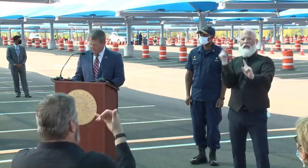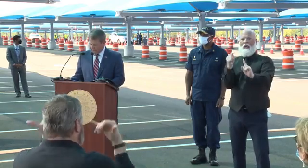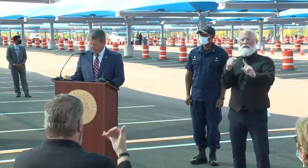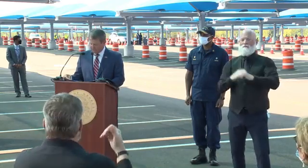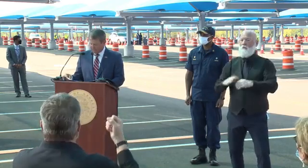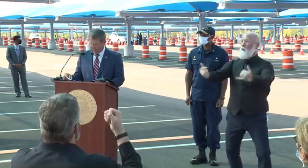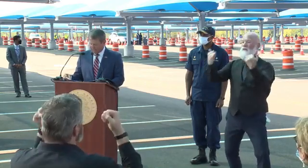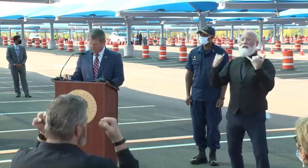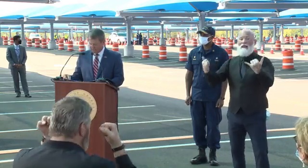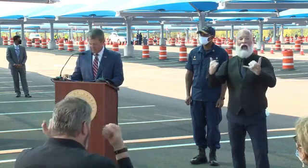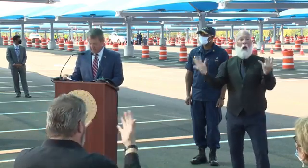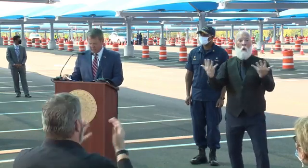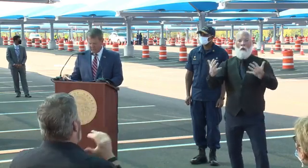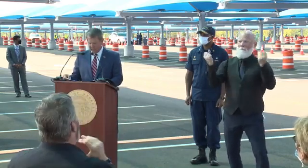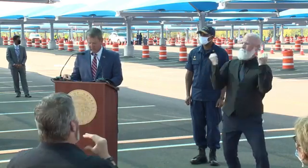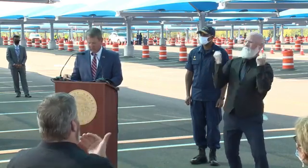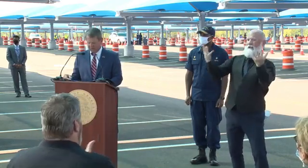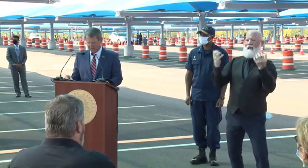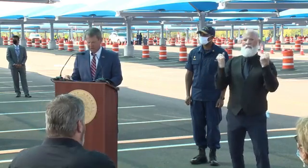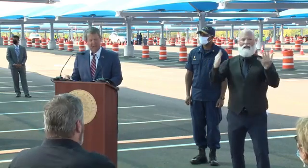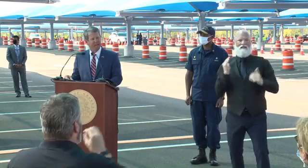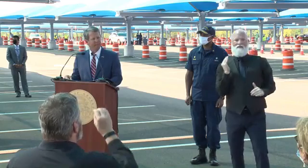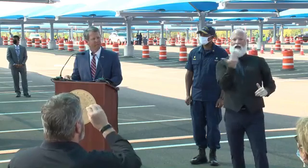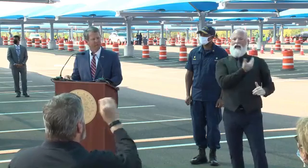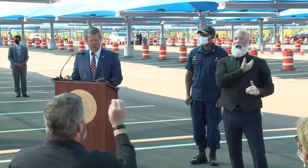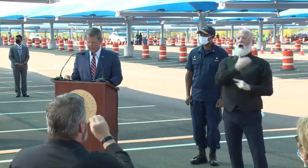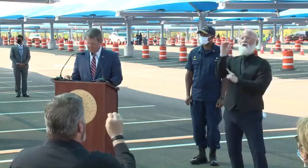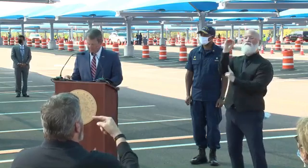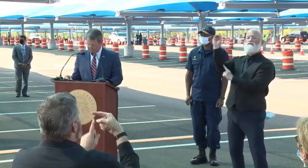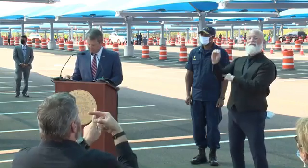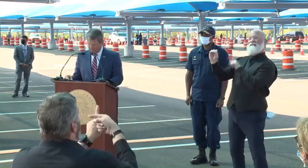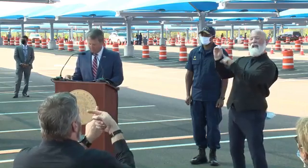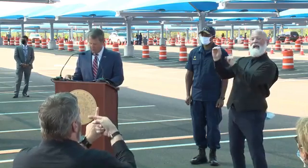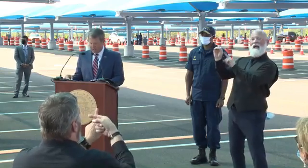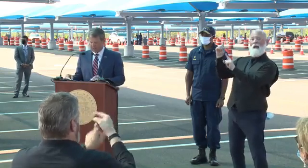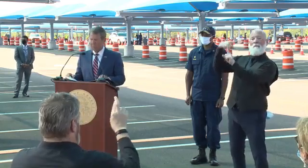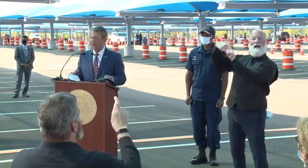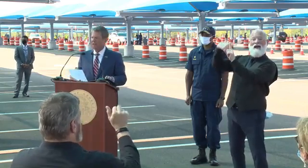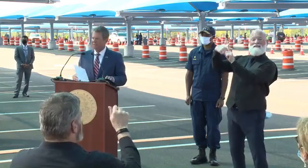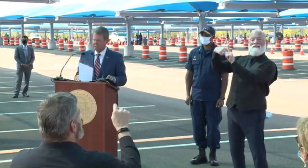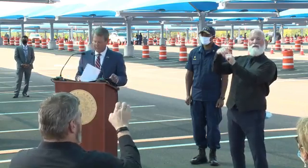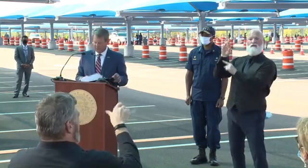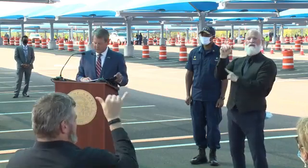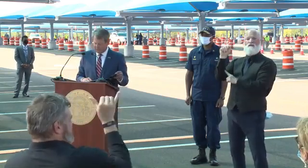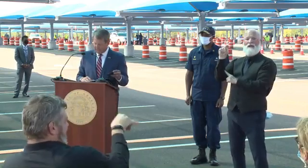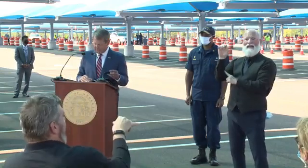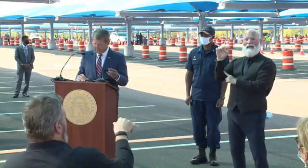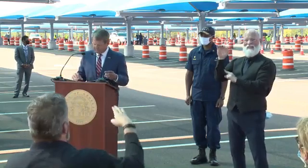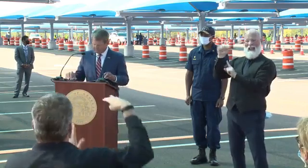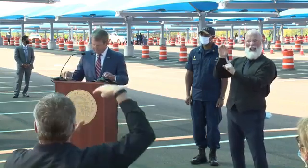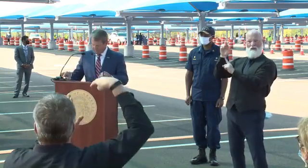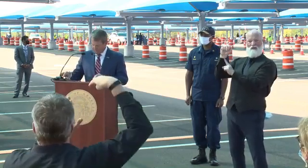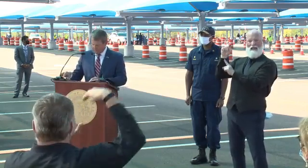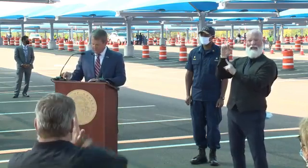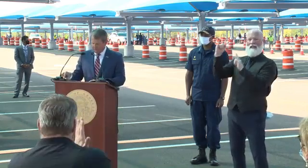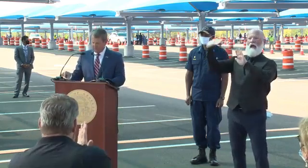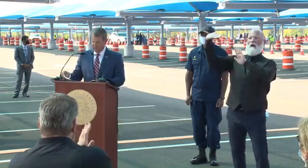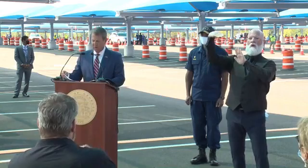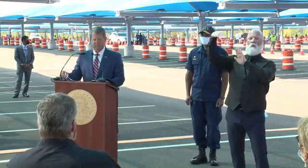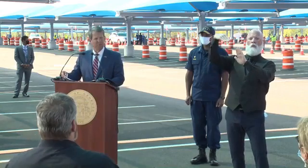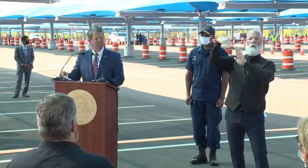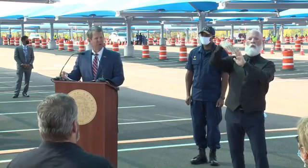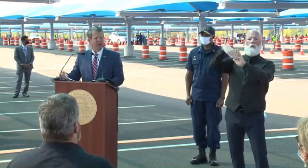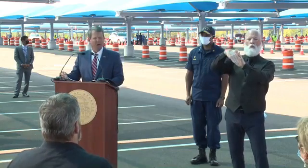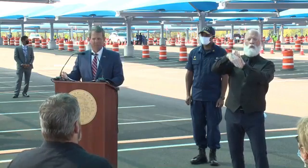the new capacity, our positivity rate across the state and in many former hotspots is now declining.